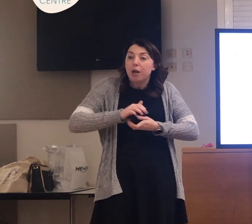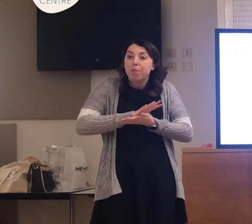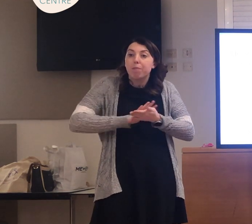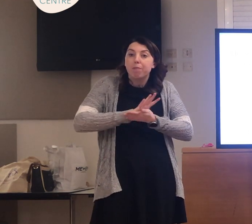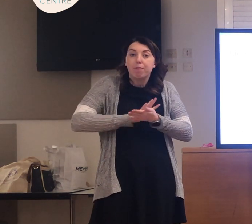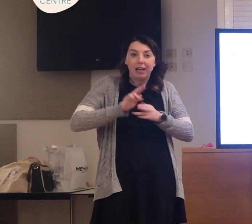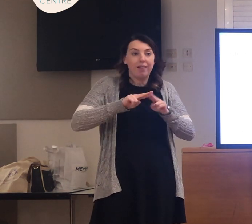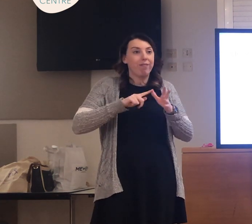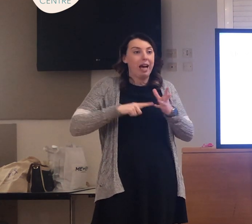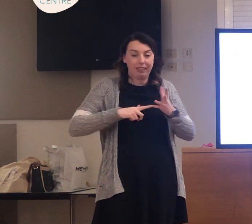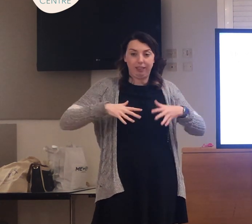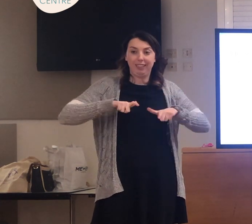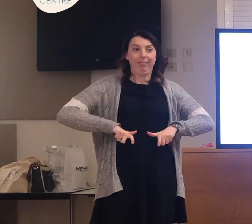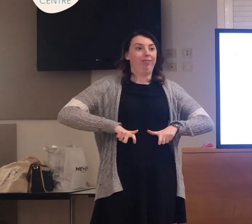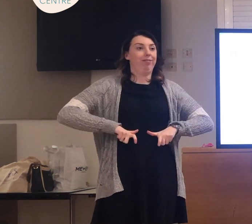hold on to fat.